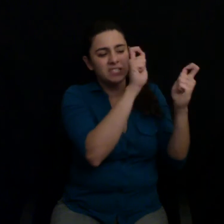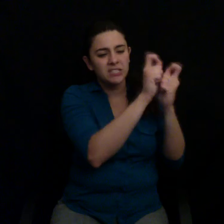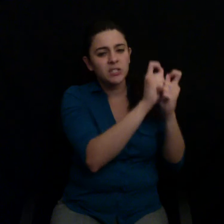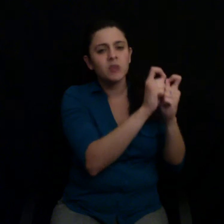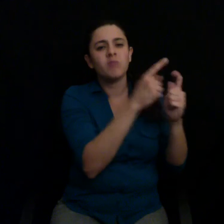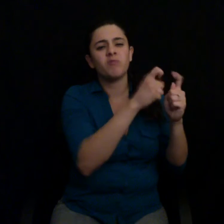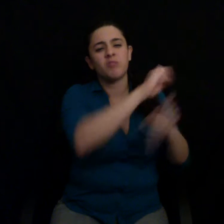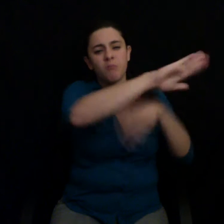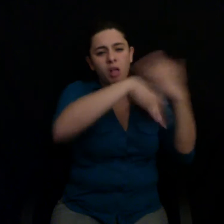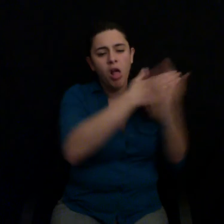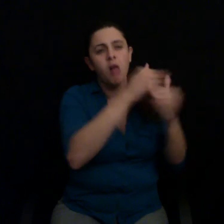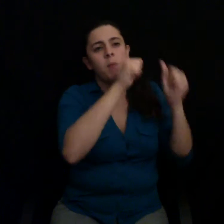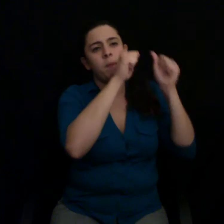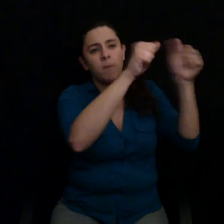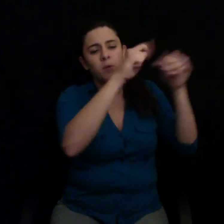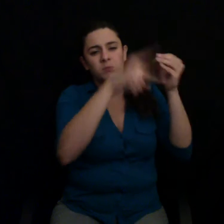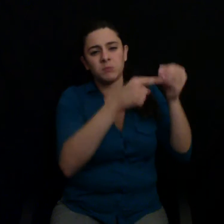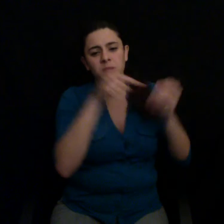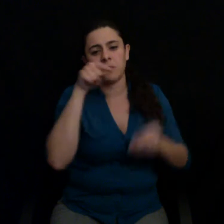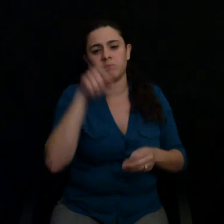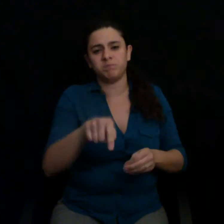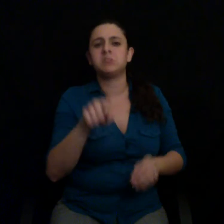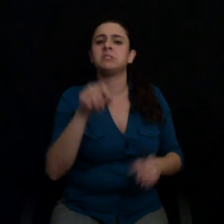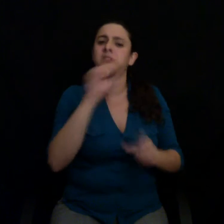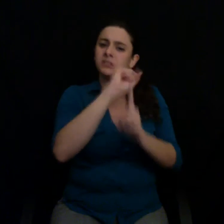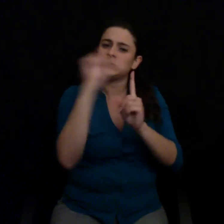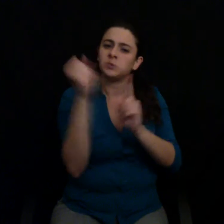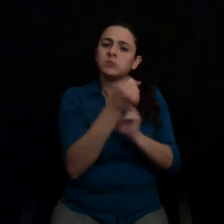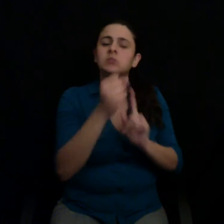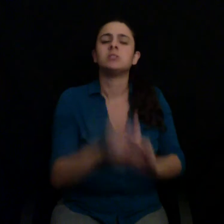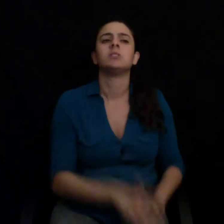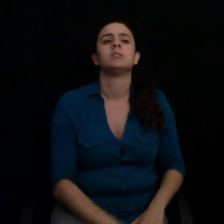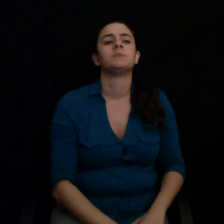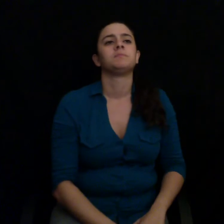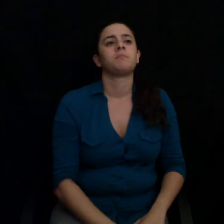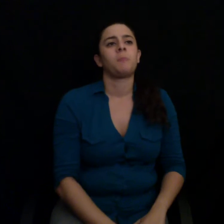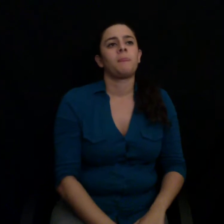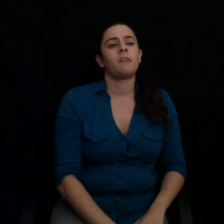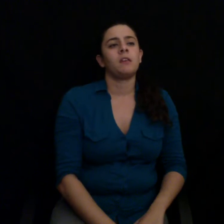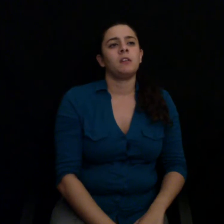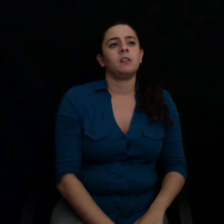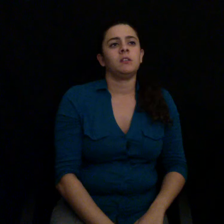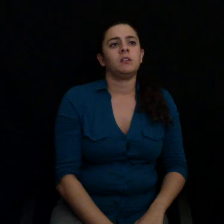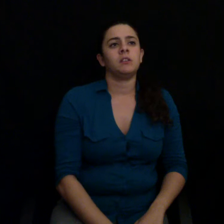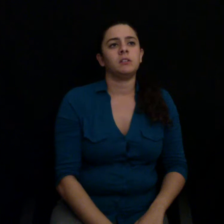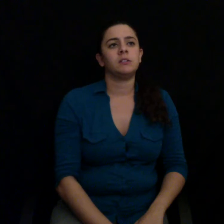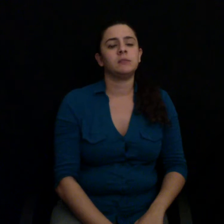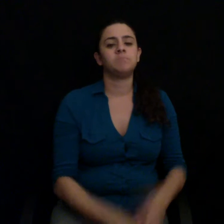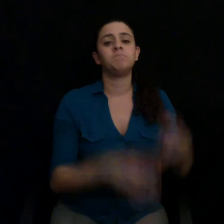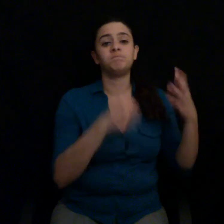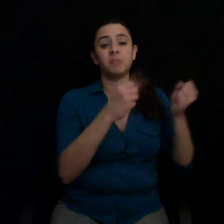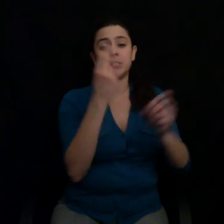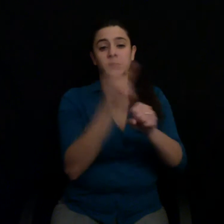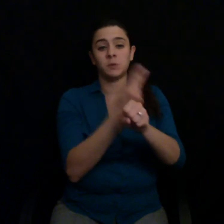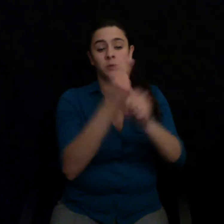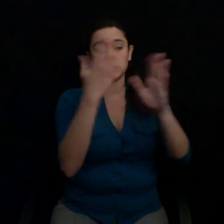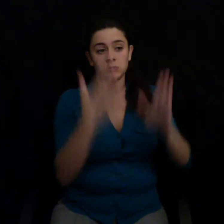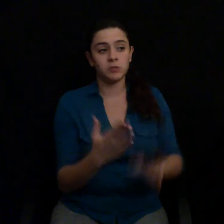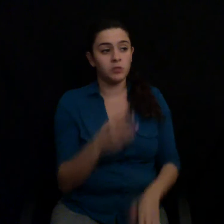the podcast for a future episode. But it's an incredibly profound comment. Lots of Redditors liked it so much they were willing to pay money